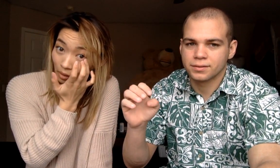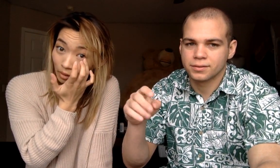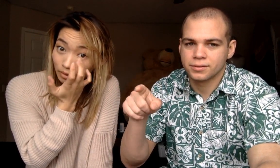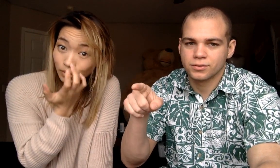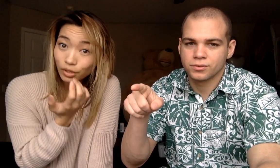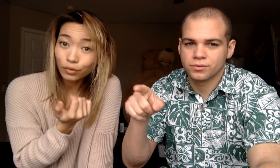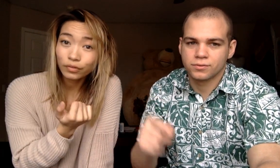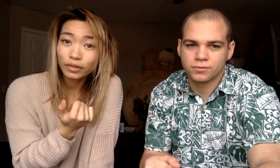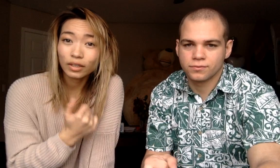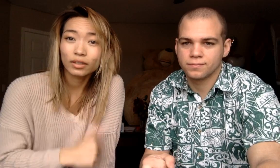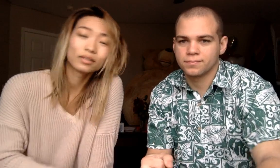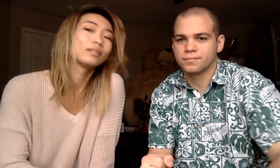Sophie